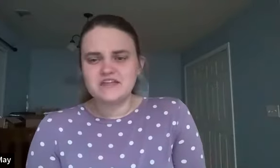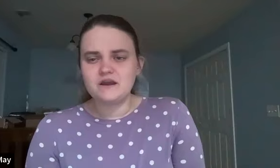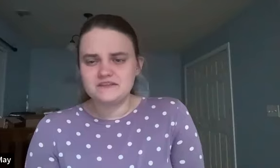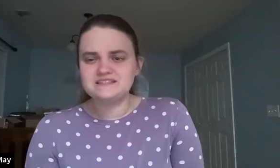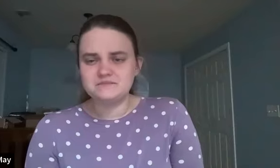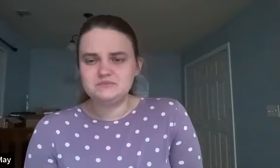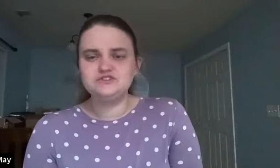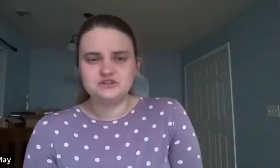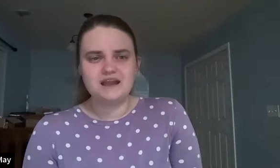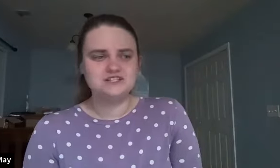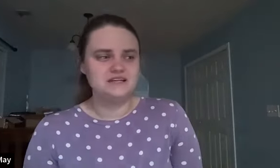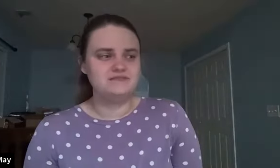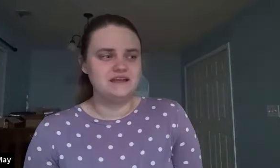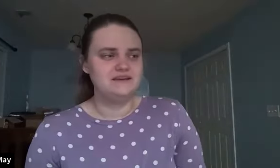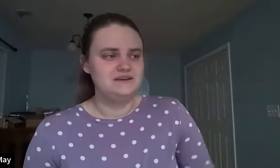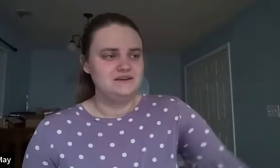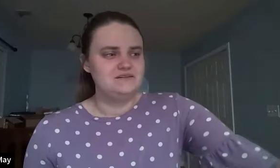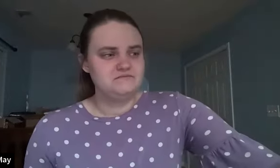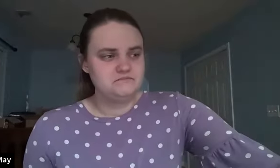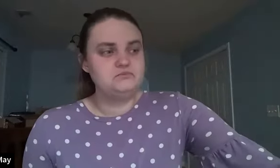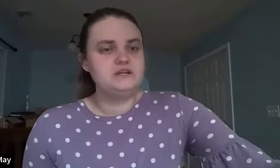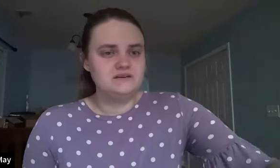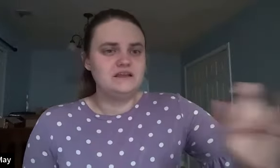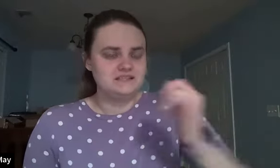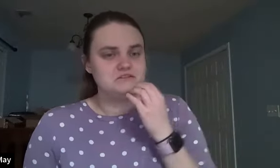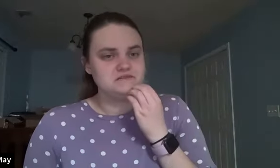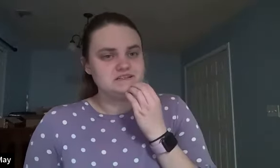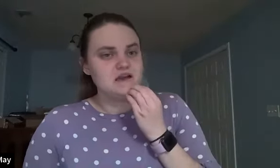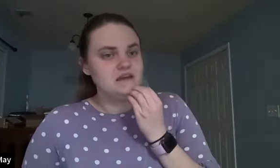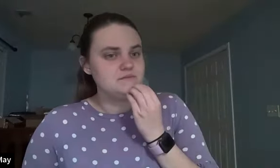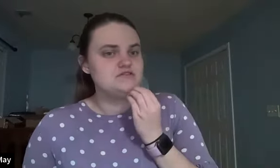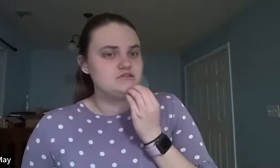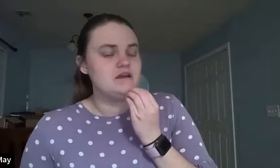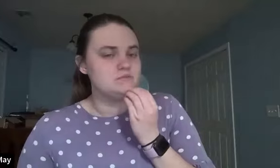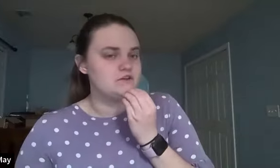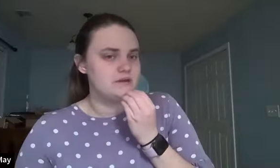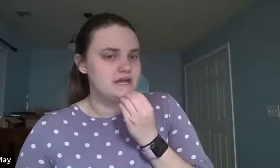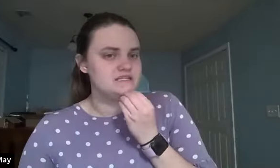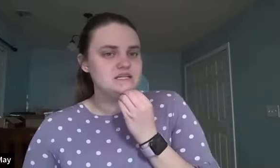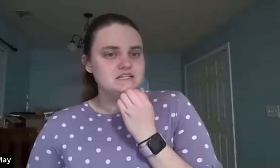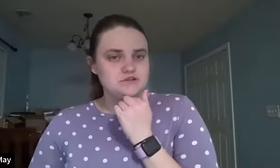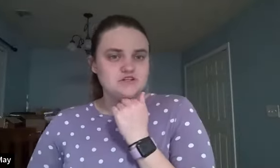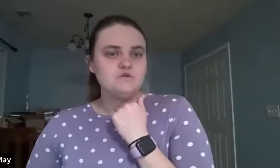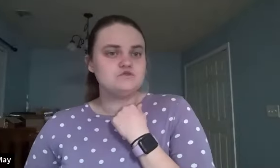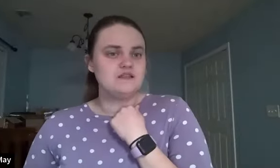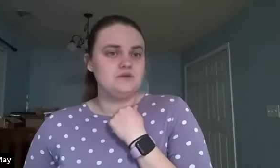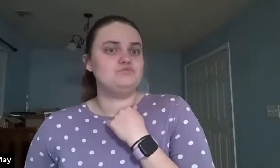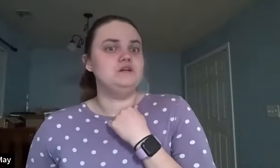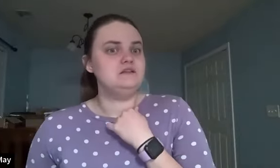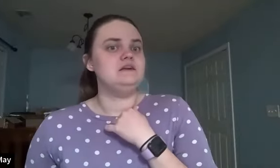I think some people do actually give like real like specific sign names to their pets, especially those that like really